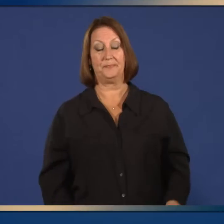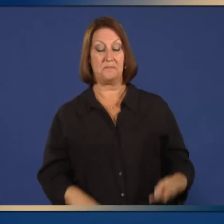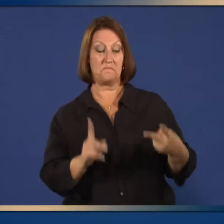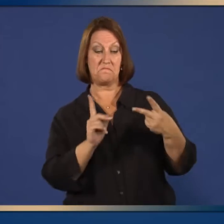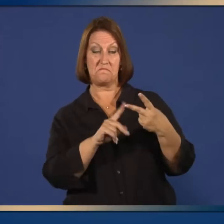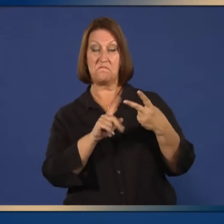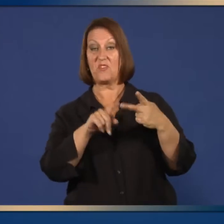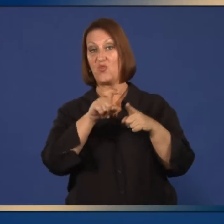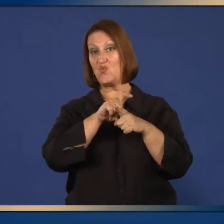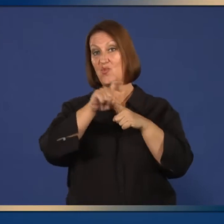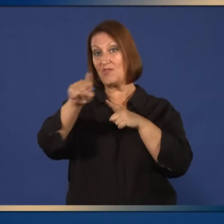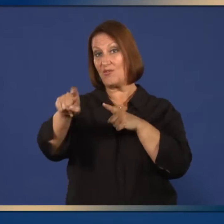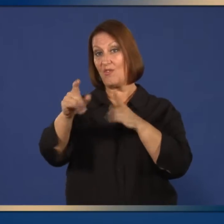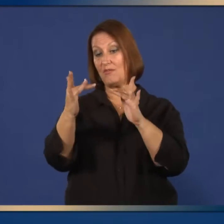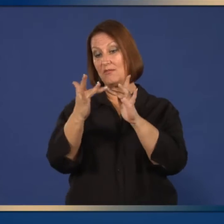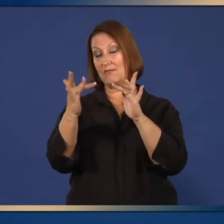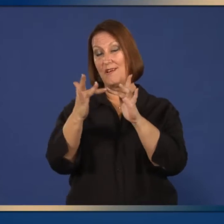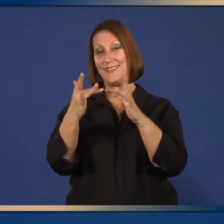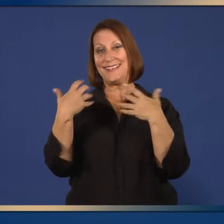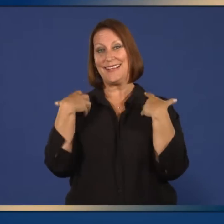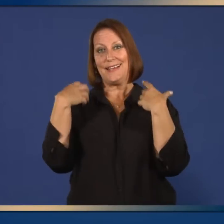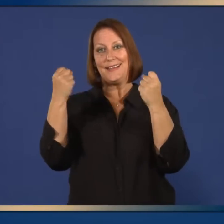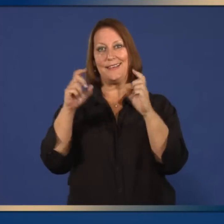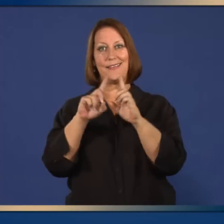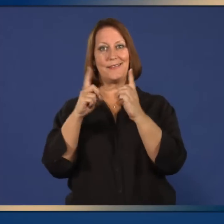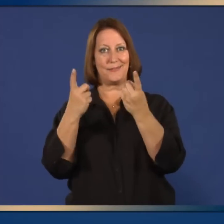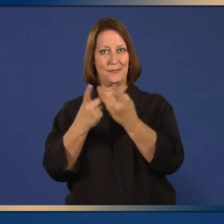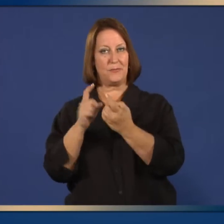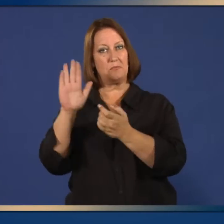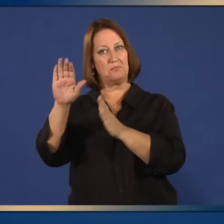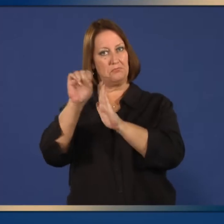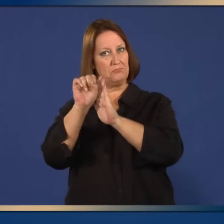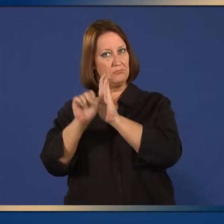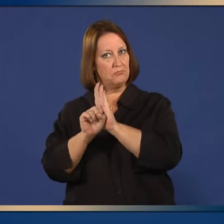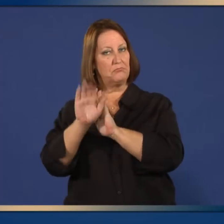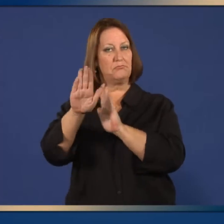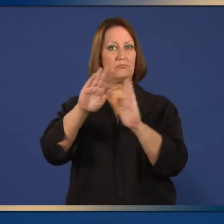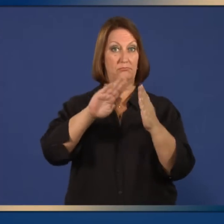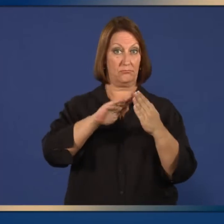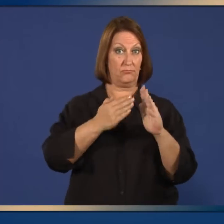Call your local or state health department.